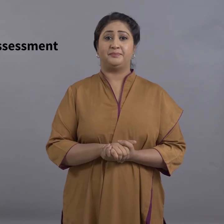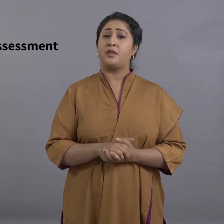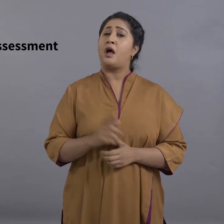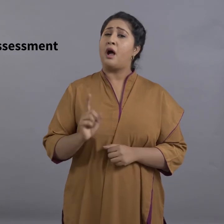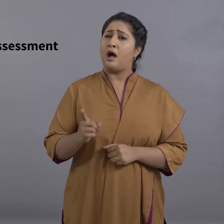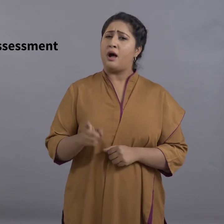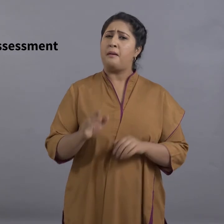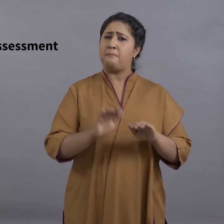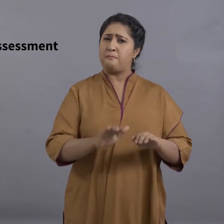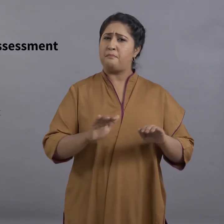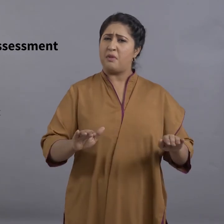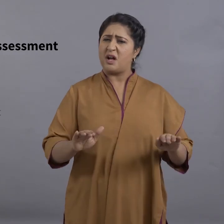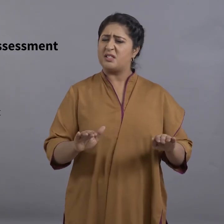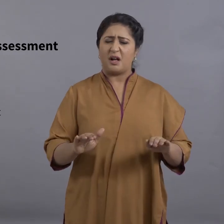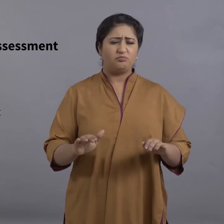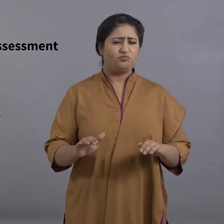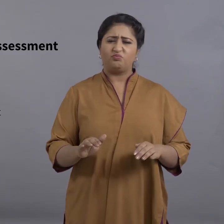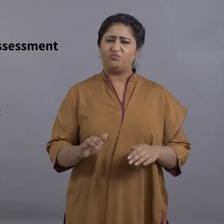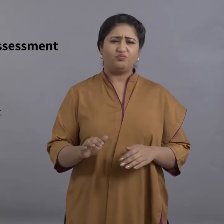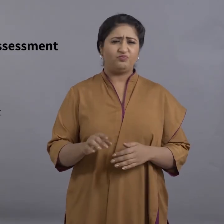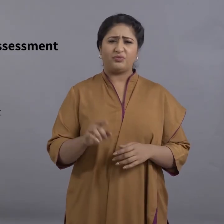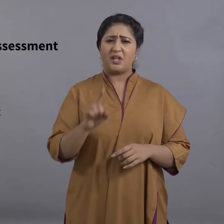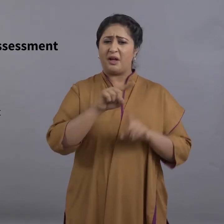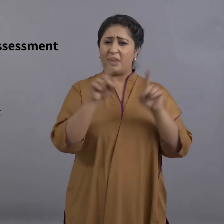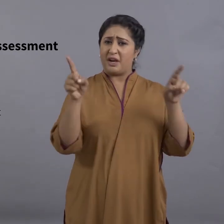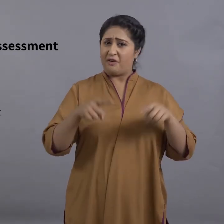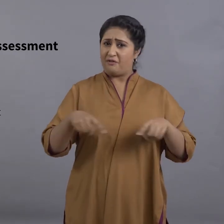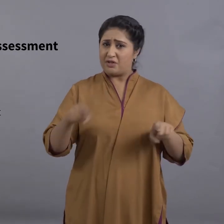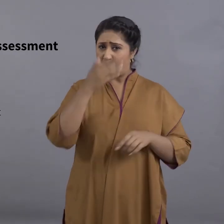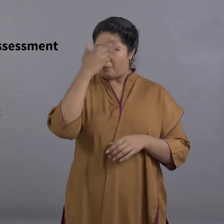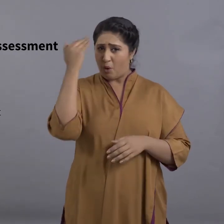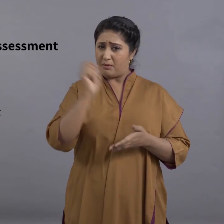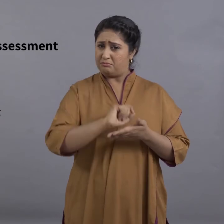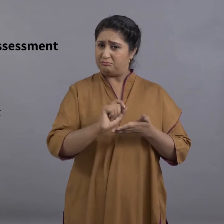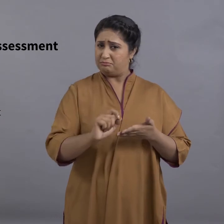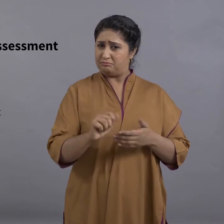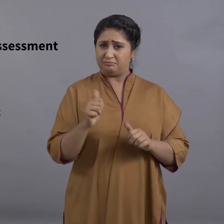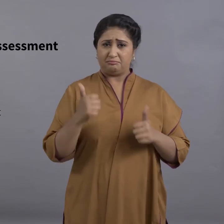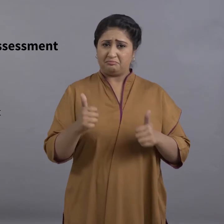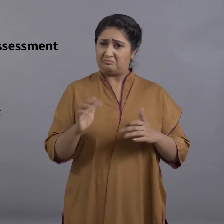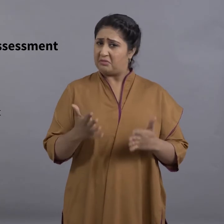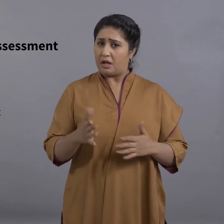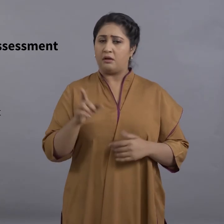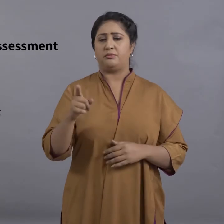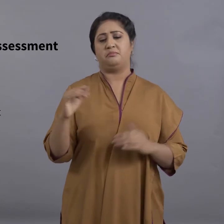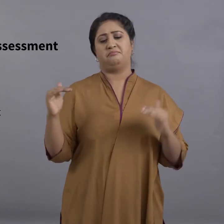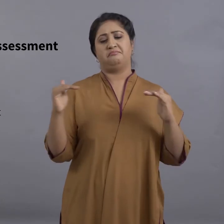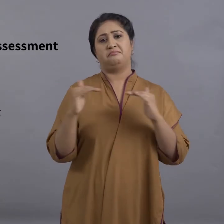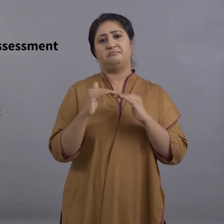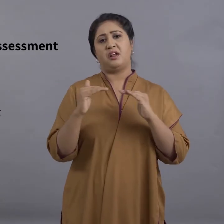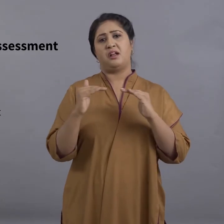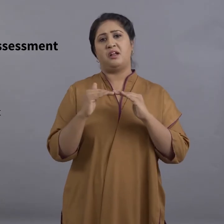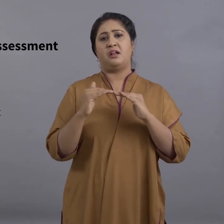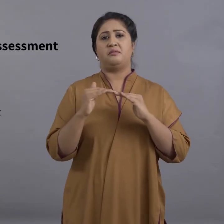If the student is unable to do one division problem, mark the student as a subtraction level